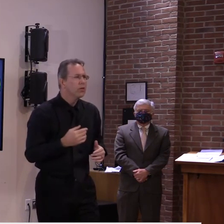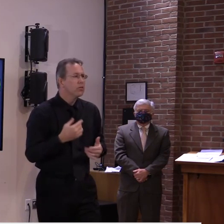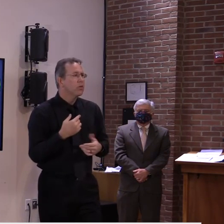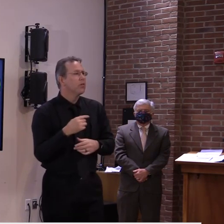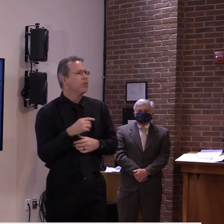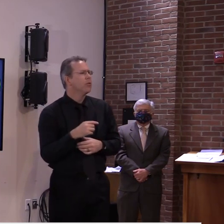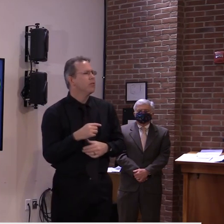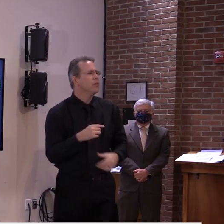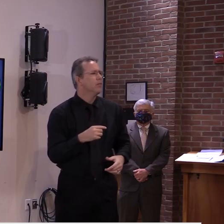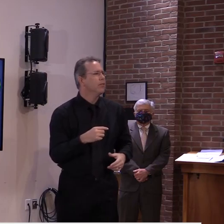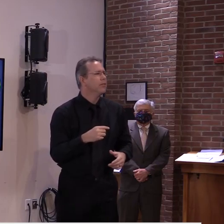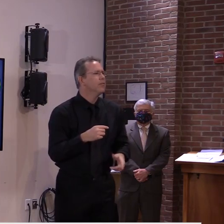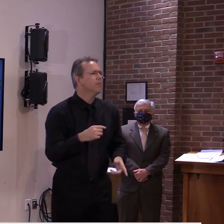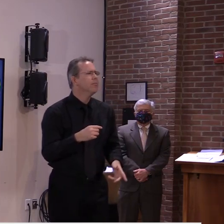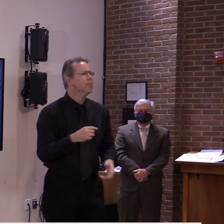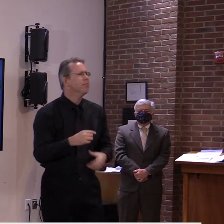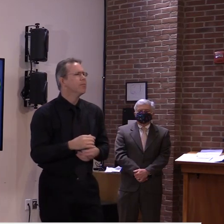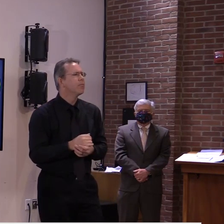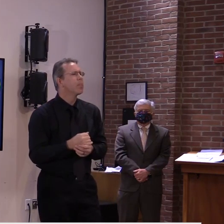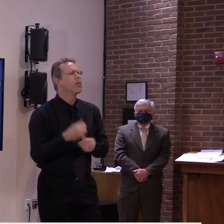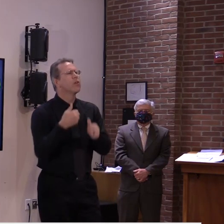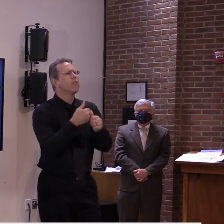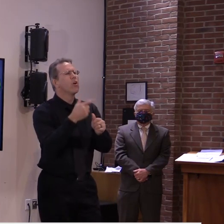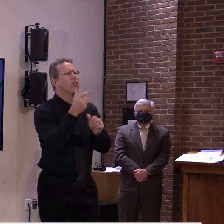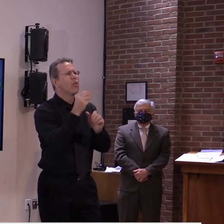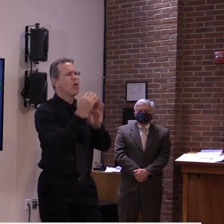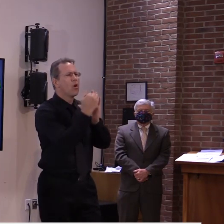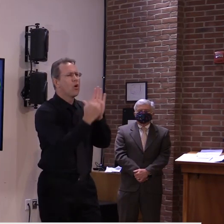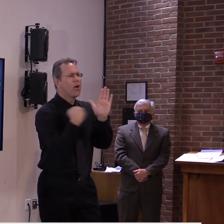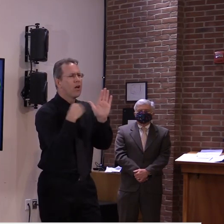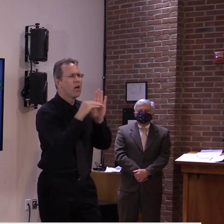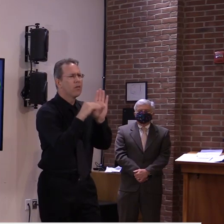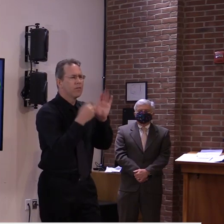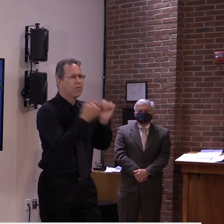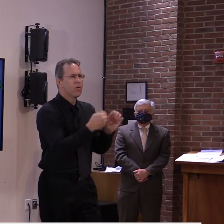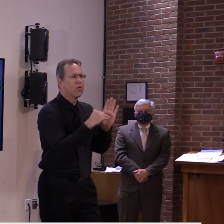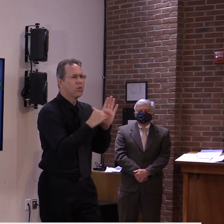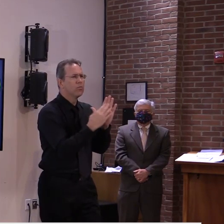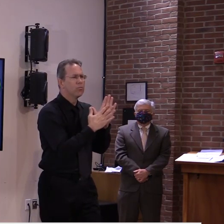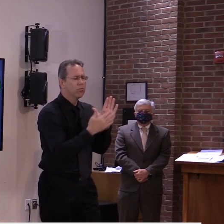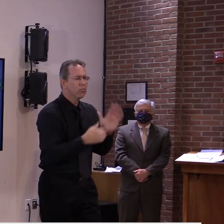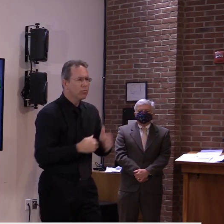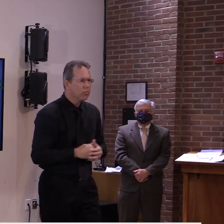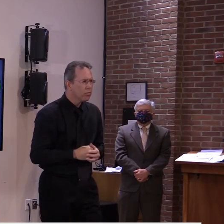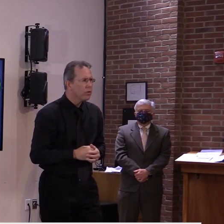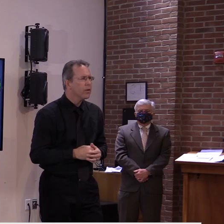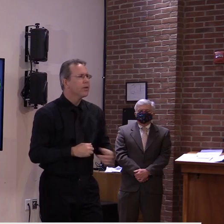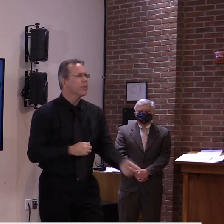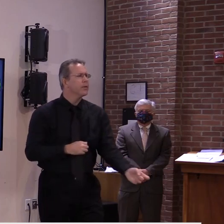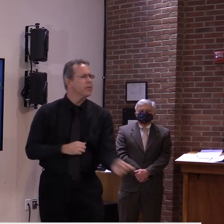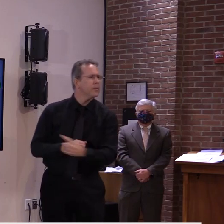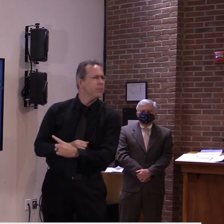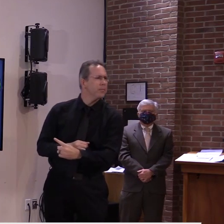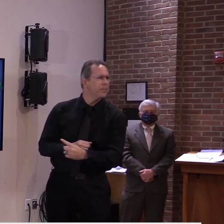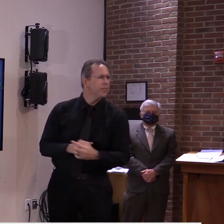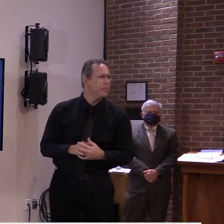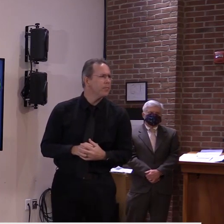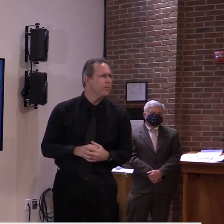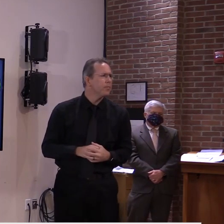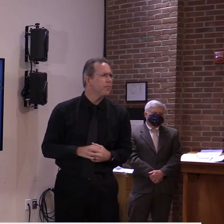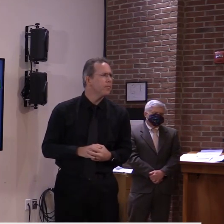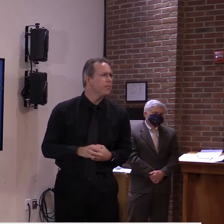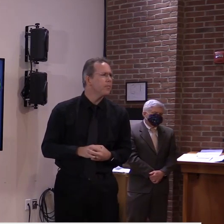congregating during arrival or departure. And if all of those systems are in place, those activities, as I said, are allowed to proceed under